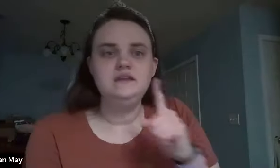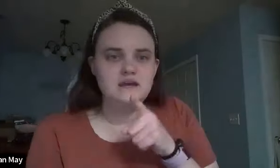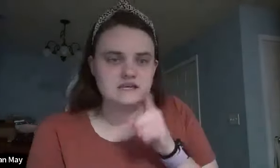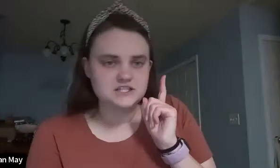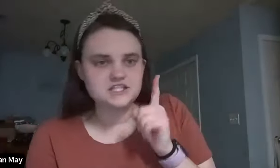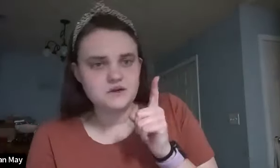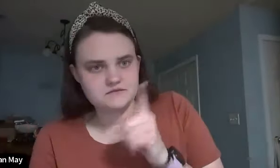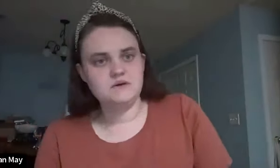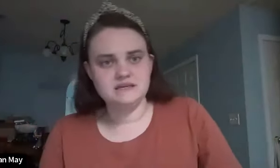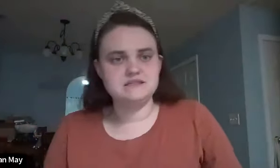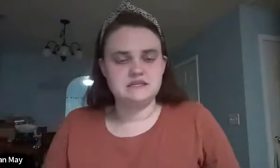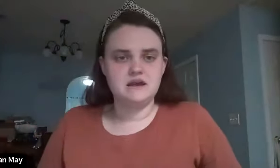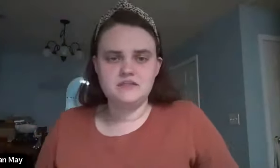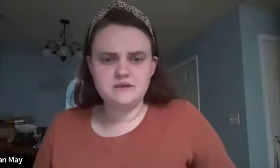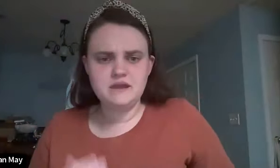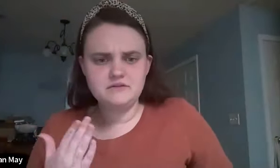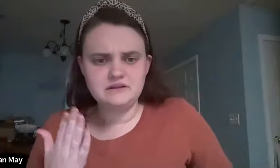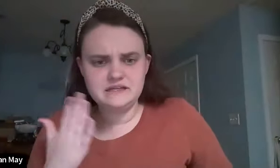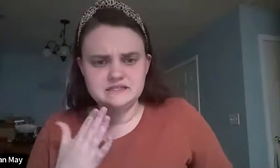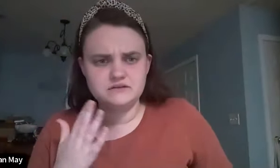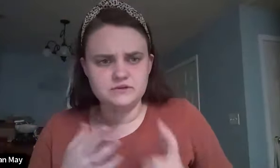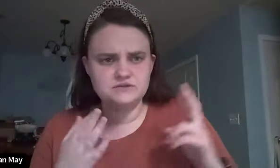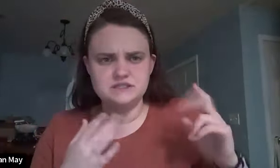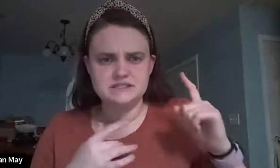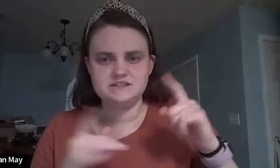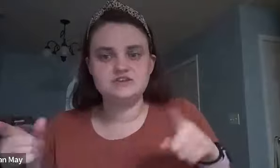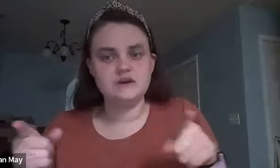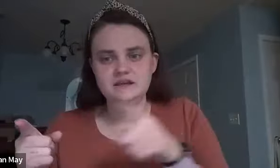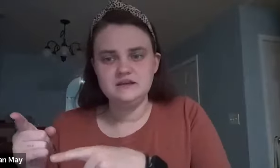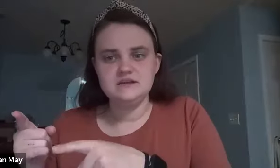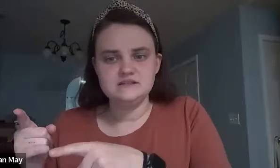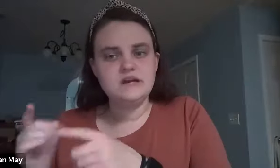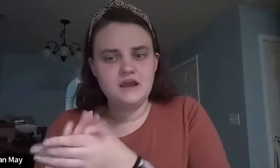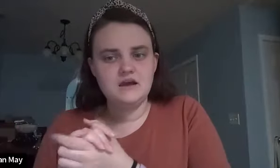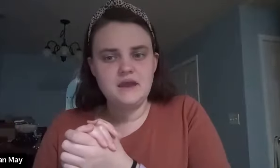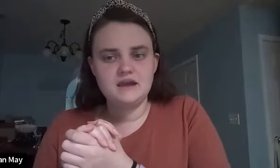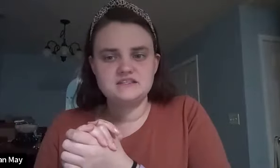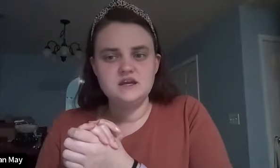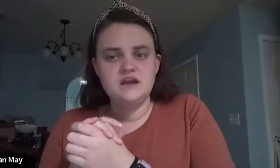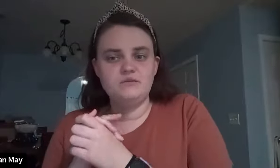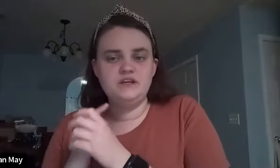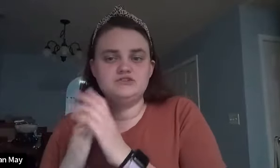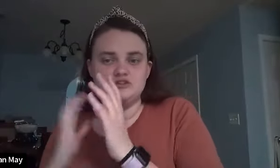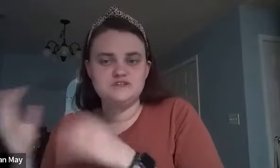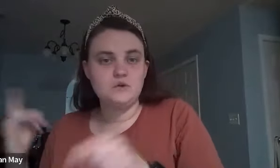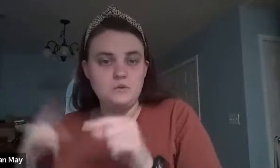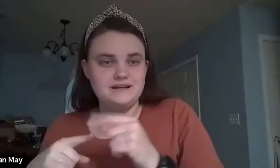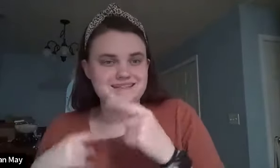yes, I actually do have a few I can send out. I think we have a list of resources. Sorry, someone asked if when you're searching for a word and